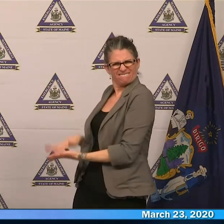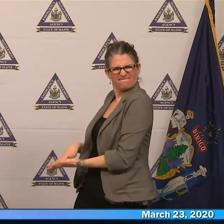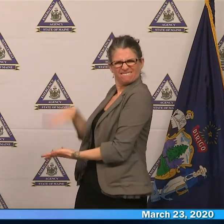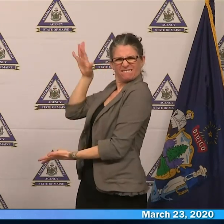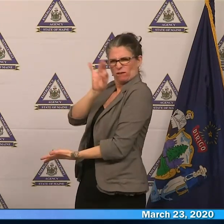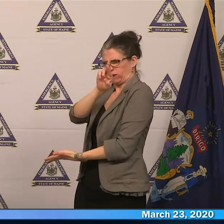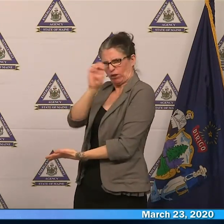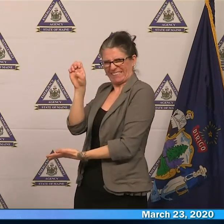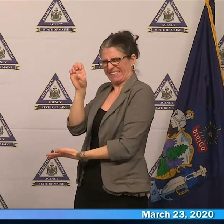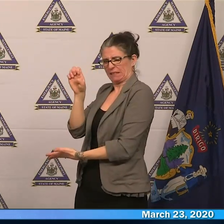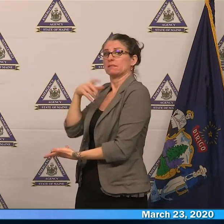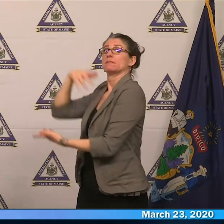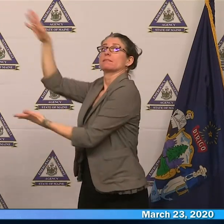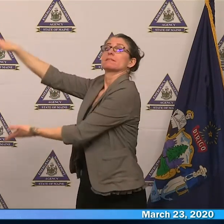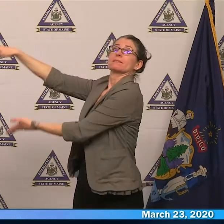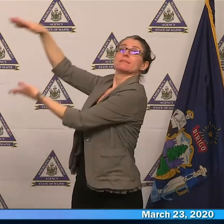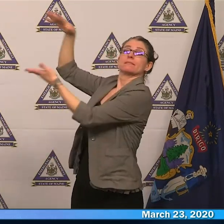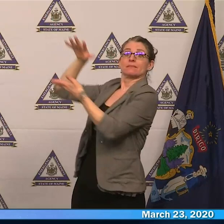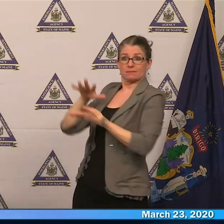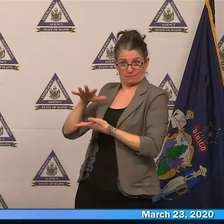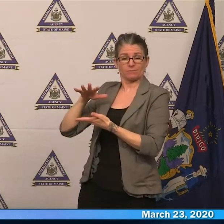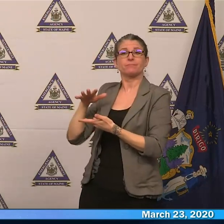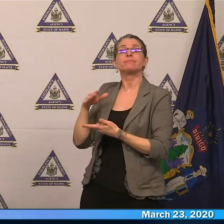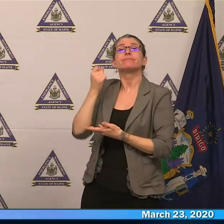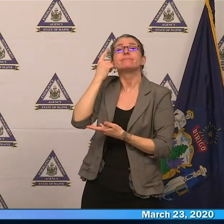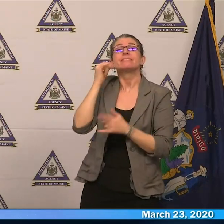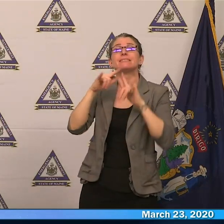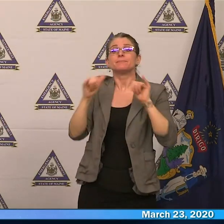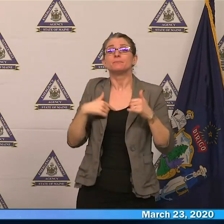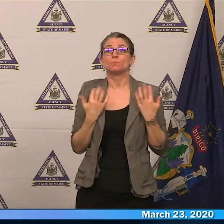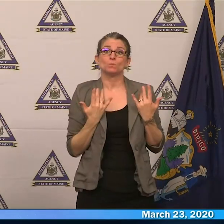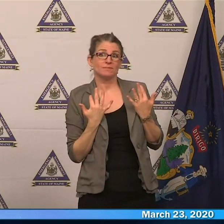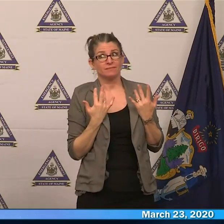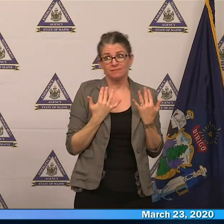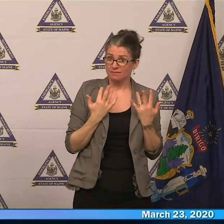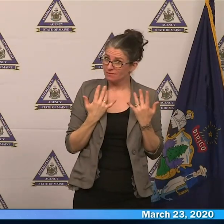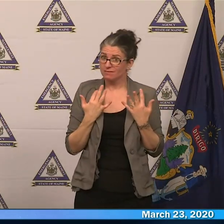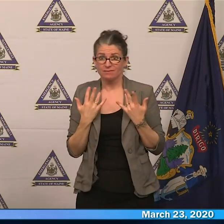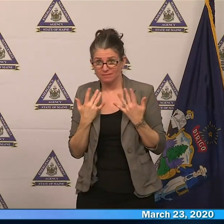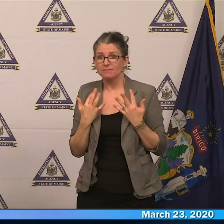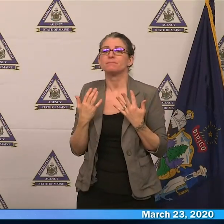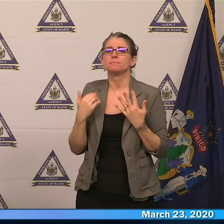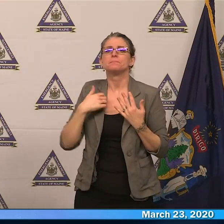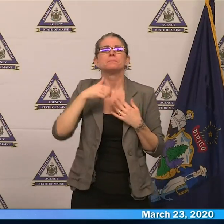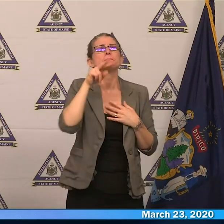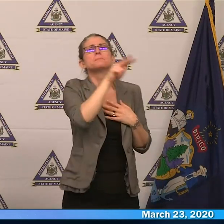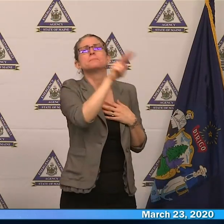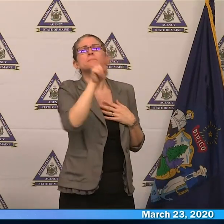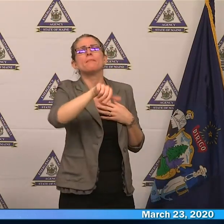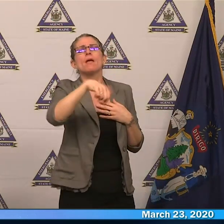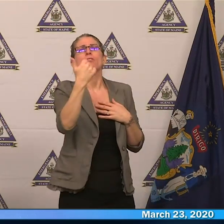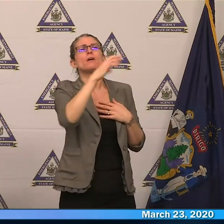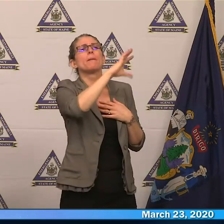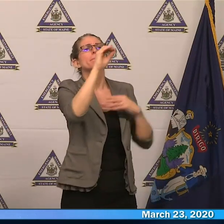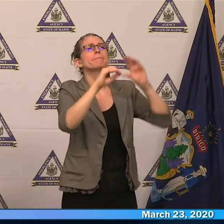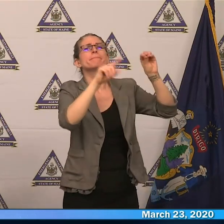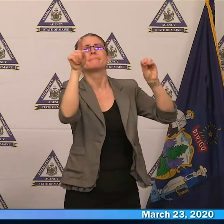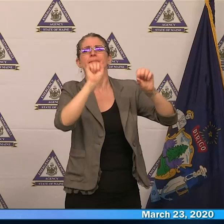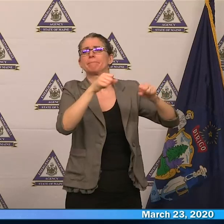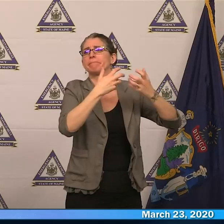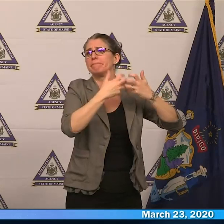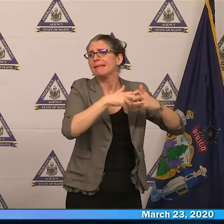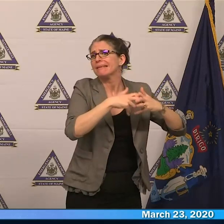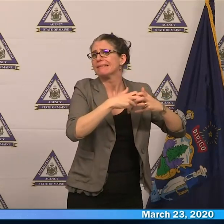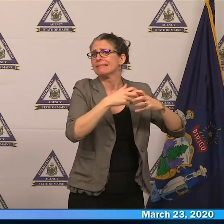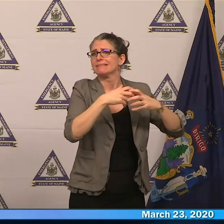to increase our supply of ventilators if the federal government is not able to fulfill our complete request. So that may involve and